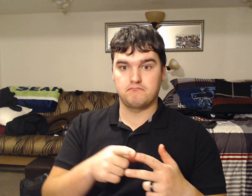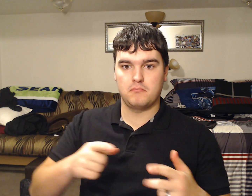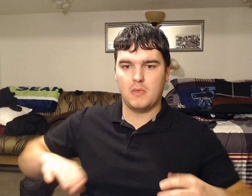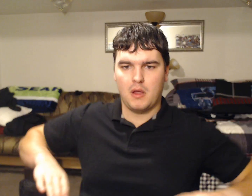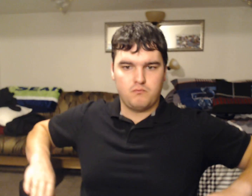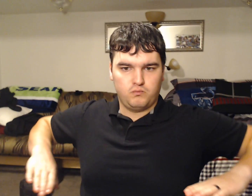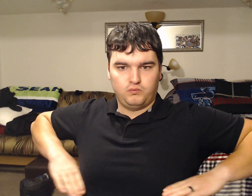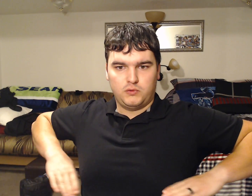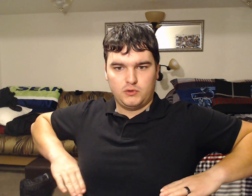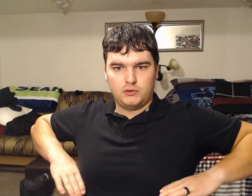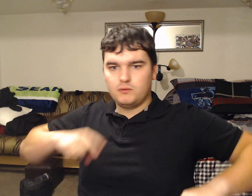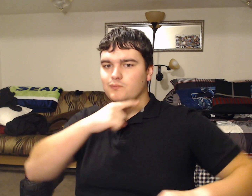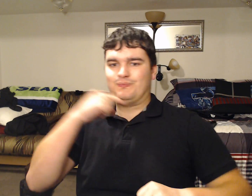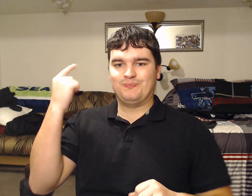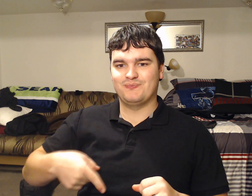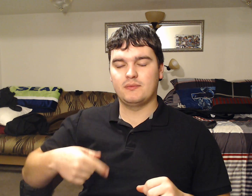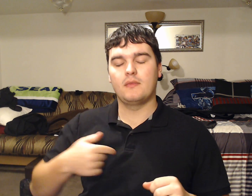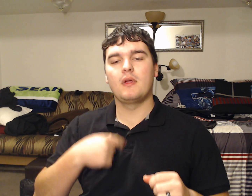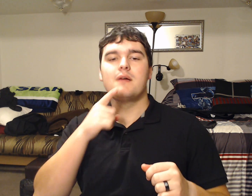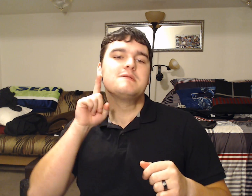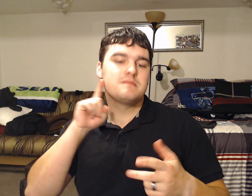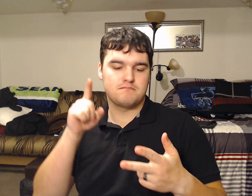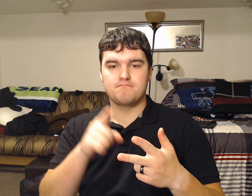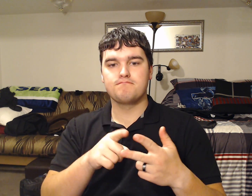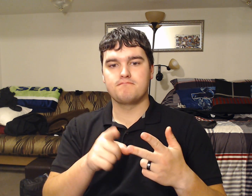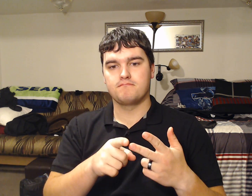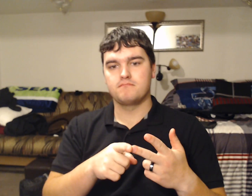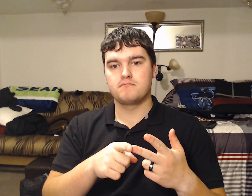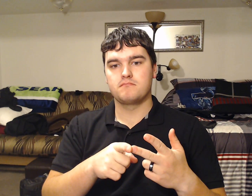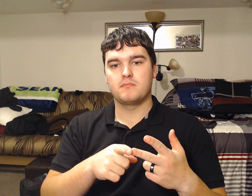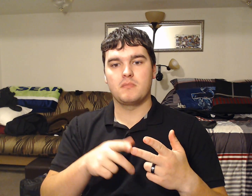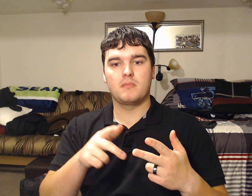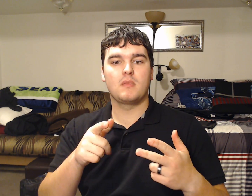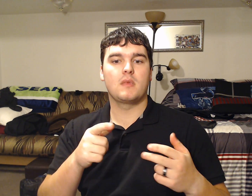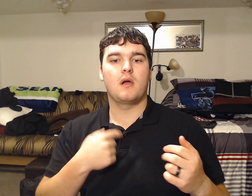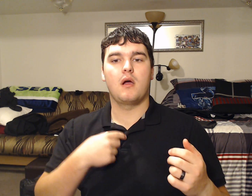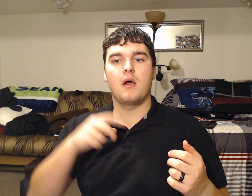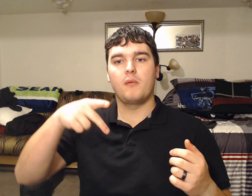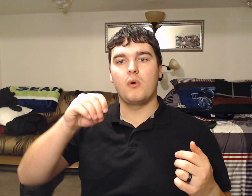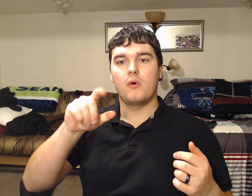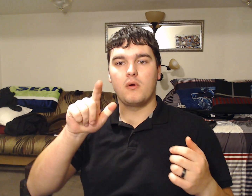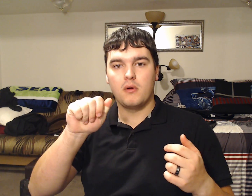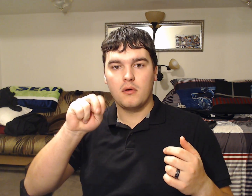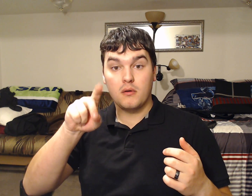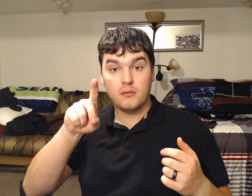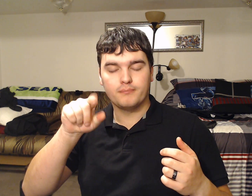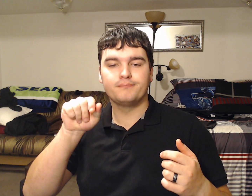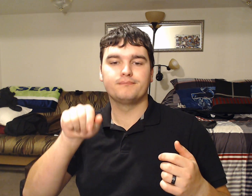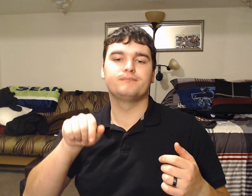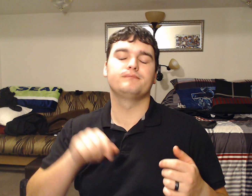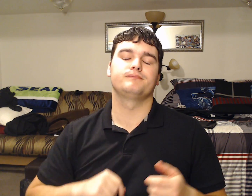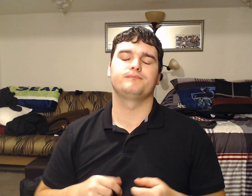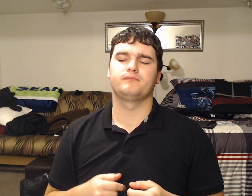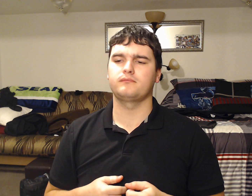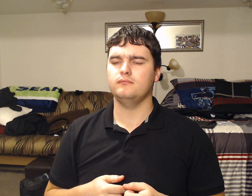The third man said, I am from Poland. After the introductions were finished, the newspaper man asked them, What